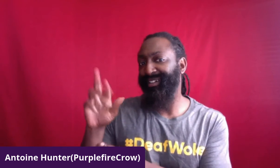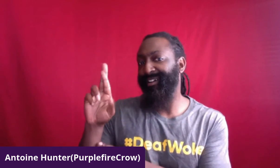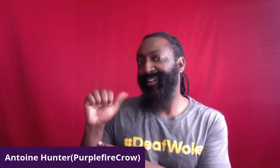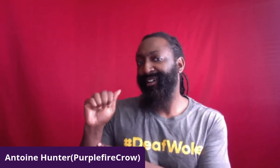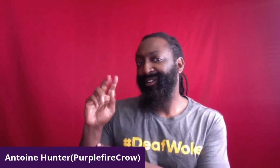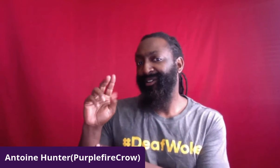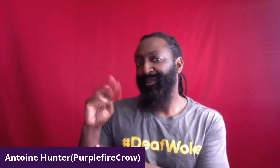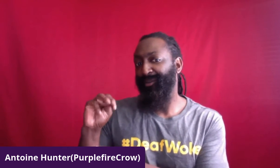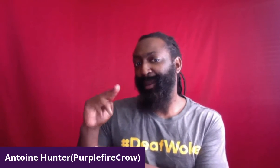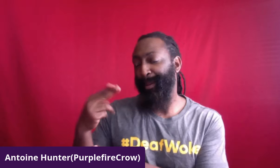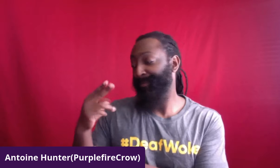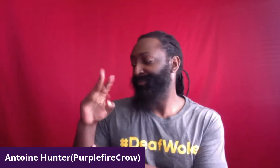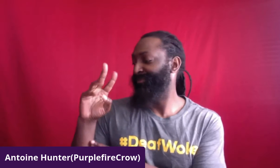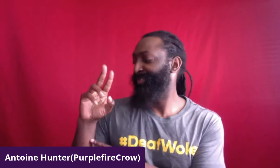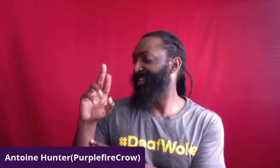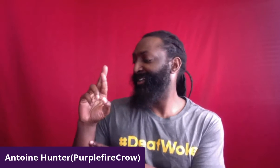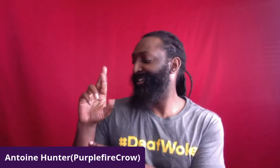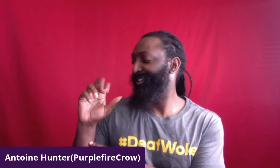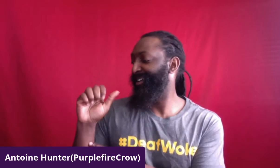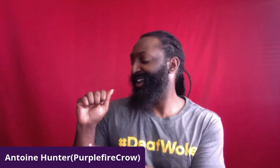Her name is Katrina